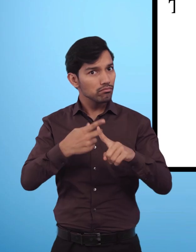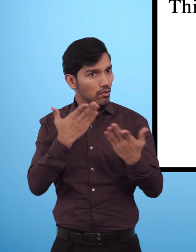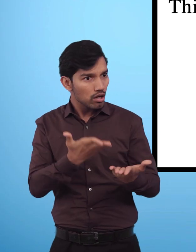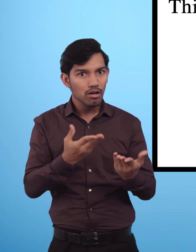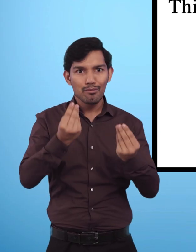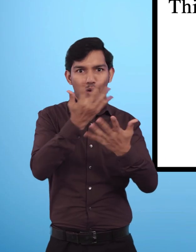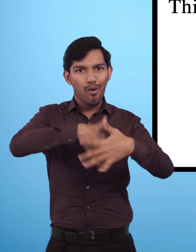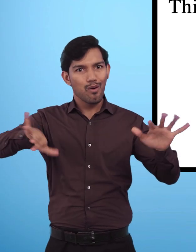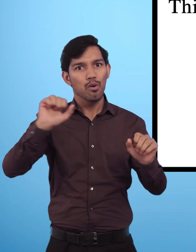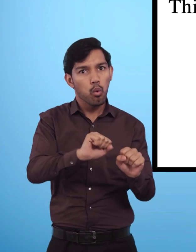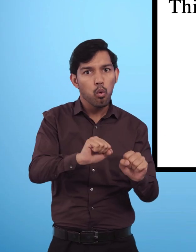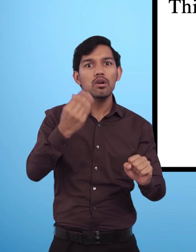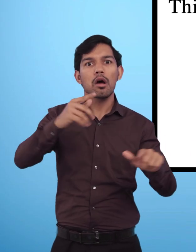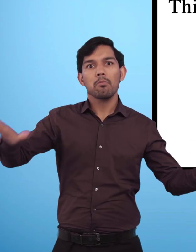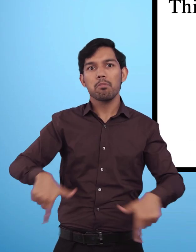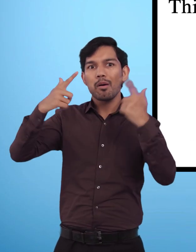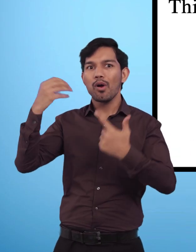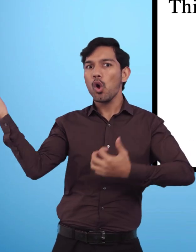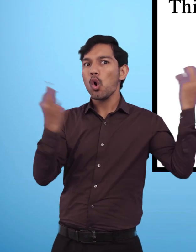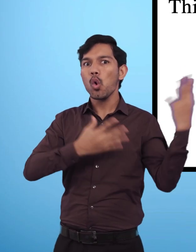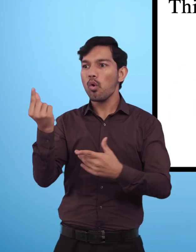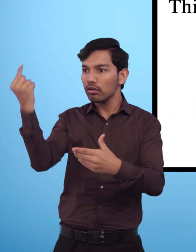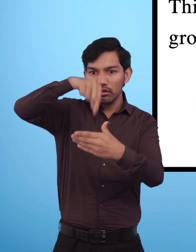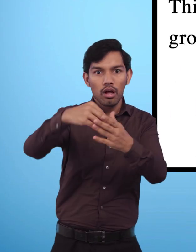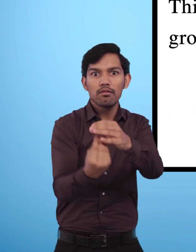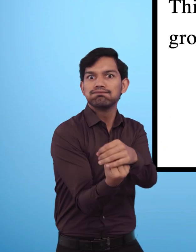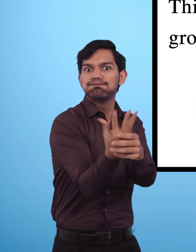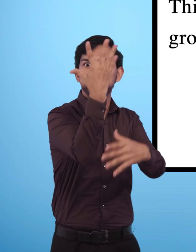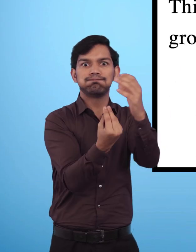This soil is used by new plants and trees to grow.